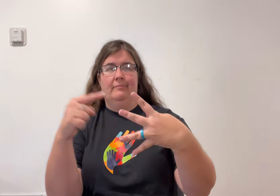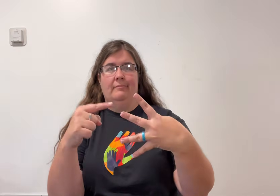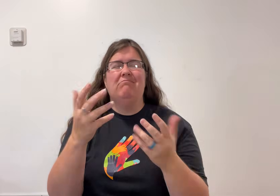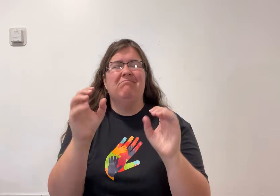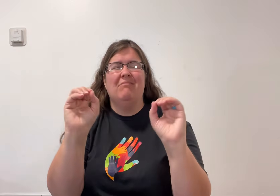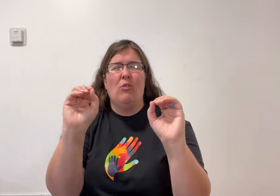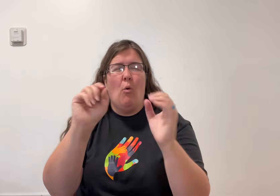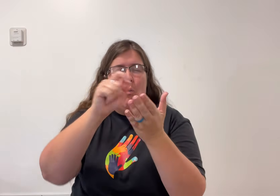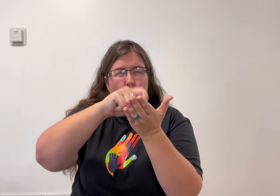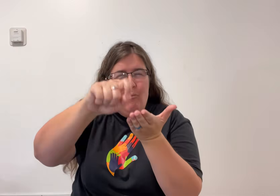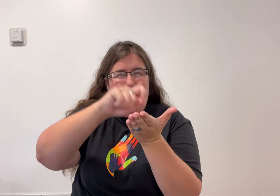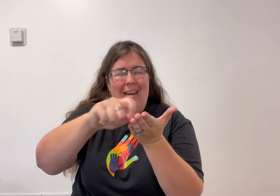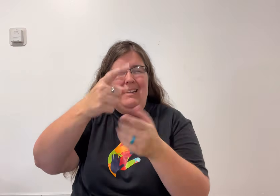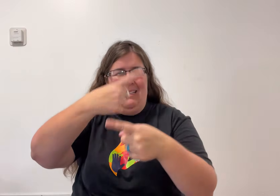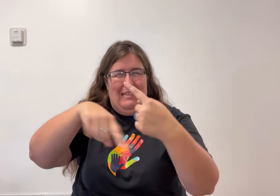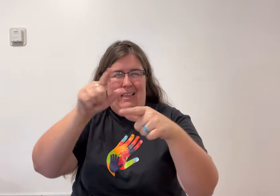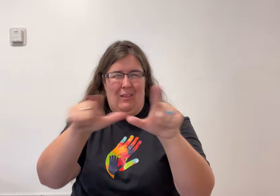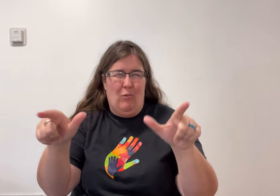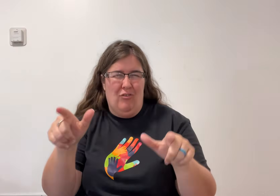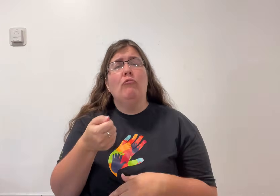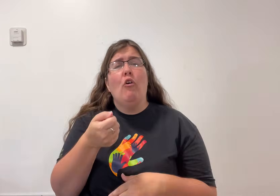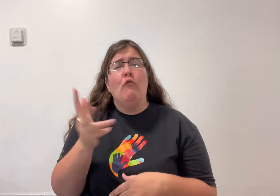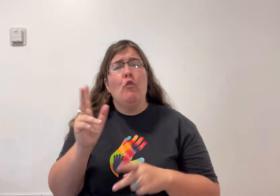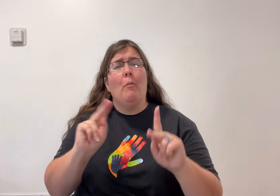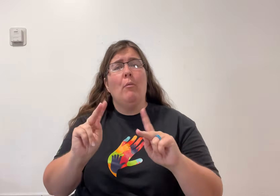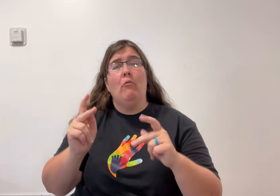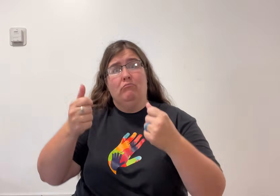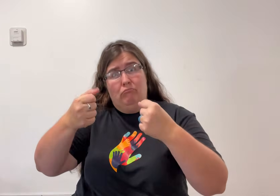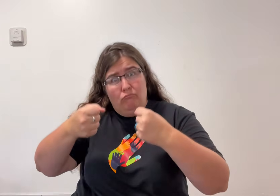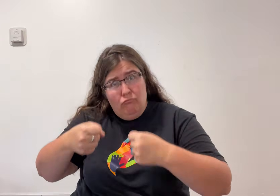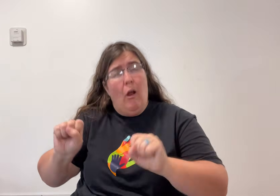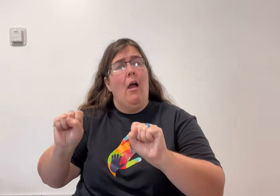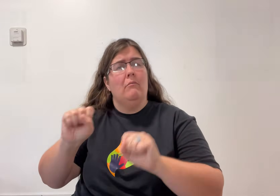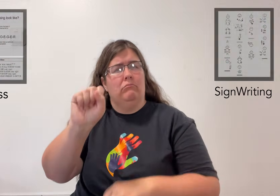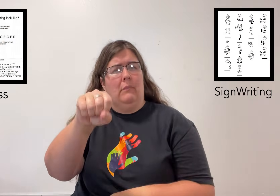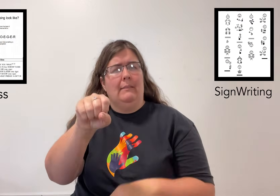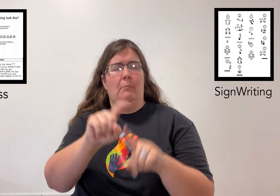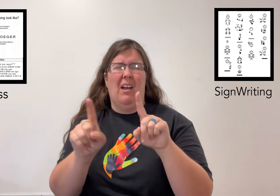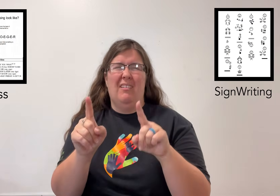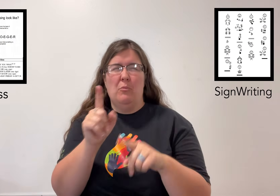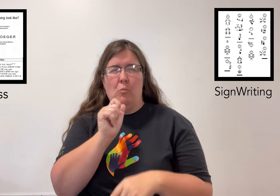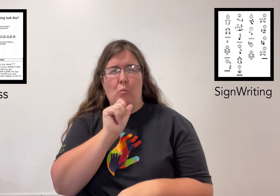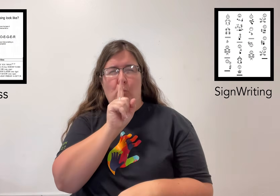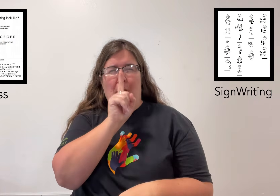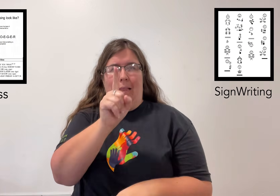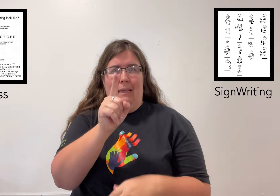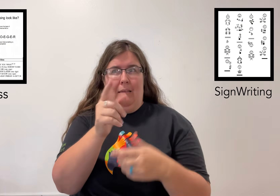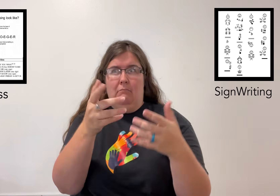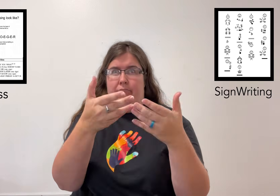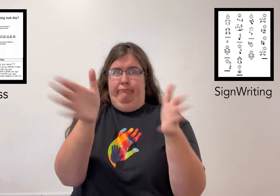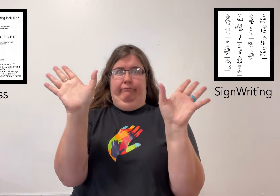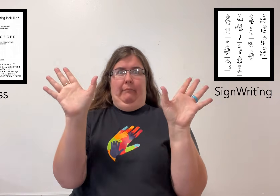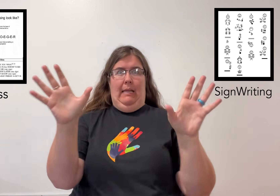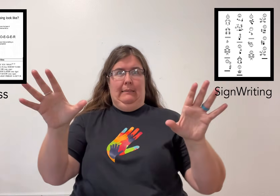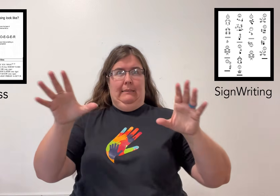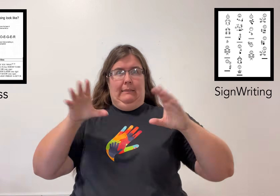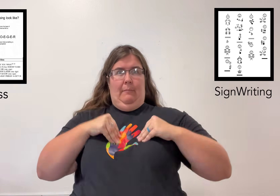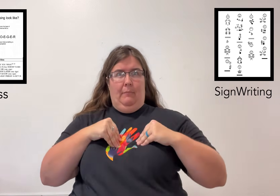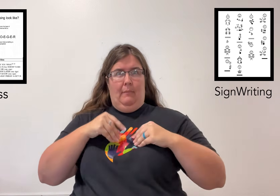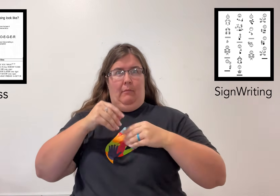The second thing is, I think it's important to recognize that there's no written form of sign languages. People have tried building written systems like these, but there's no widely